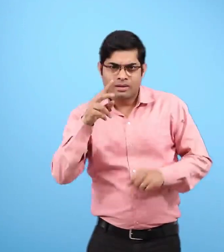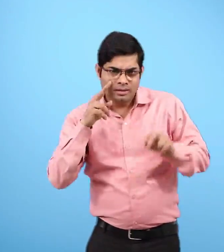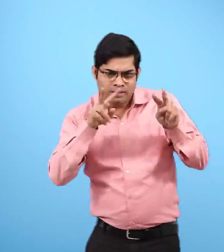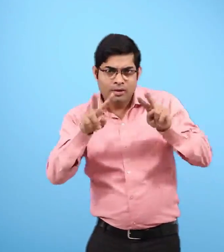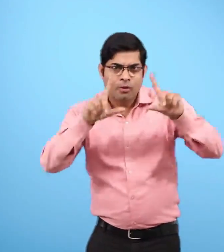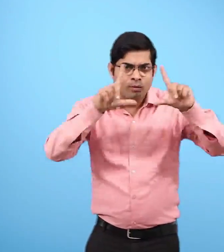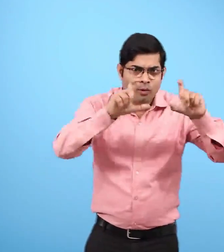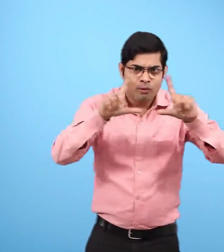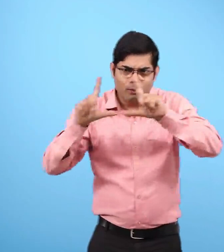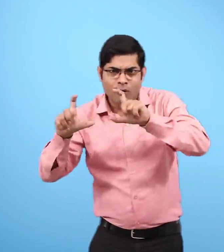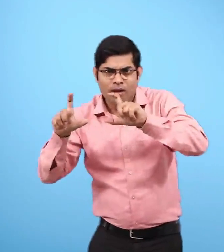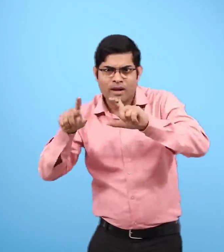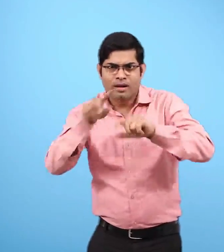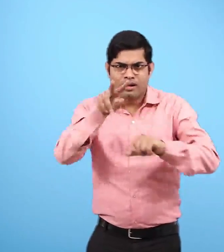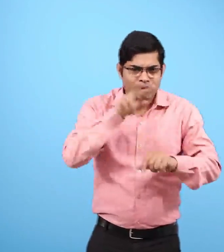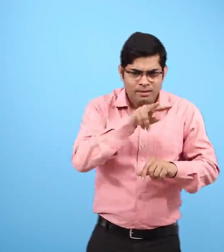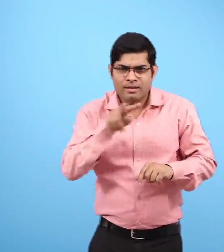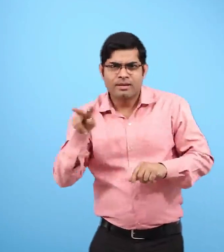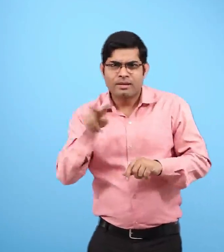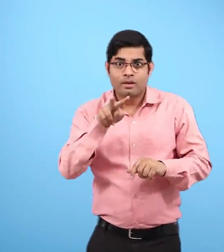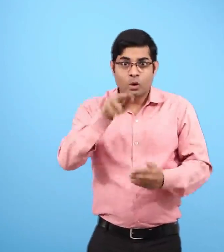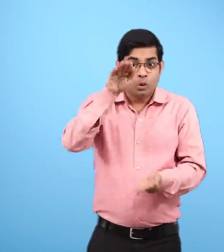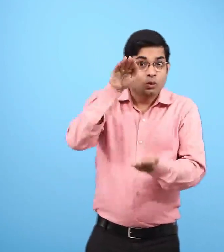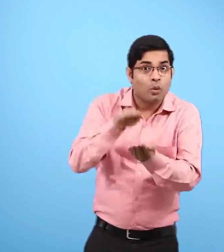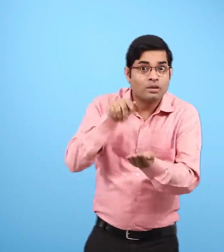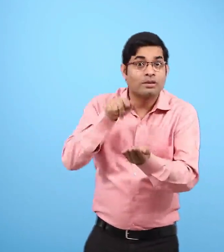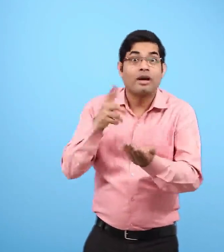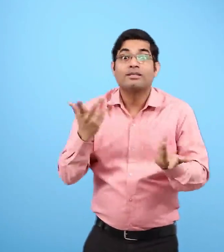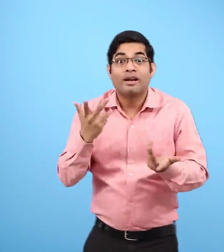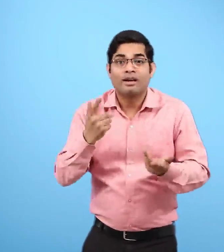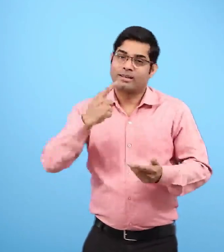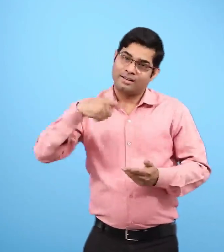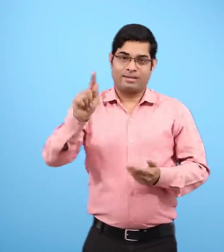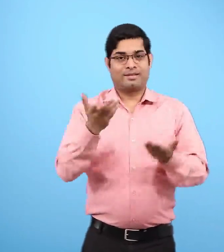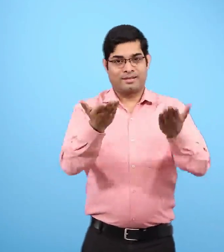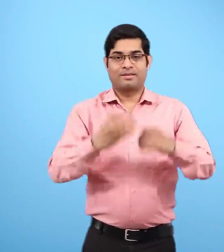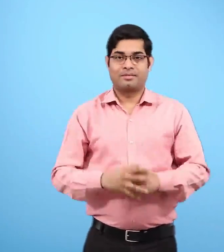Tick and identify the shorter in the given pictures.